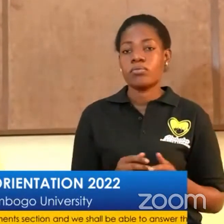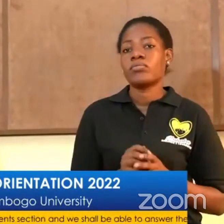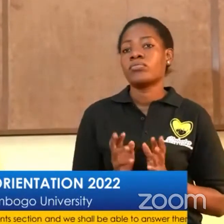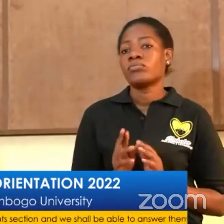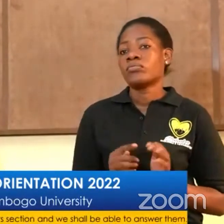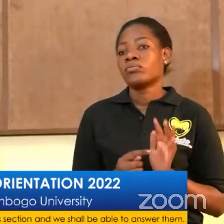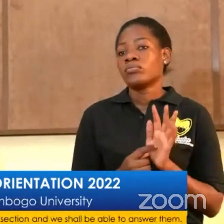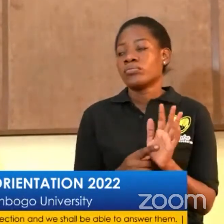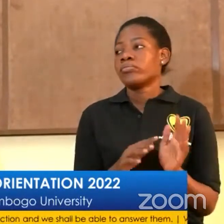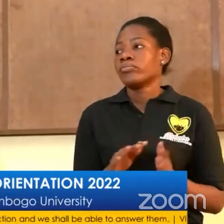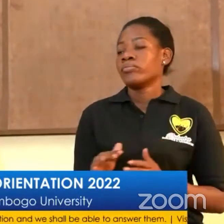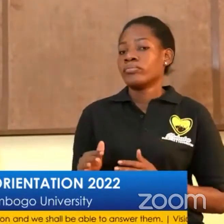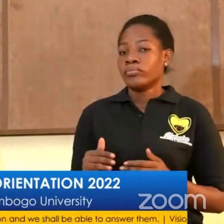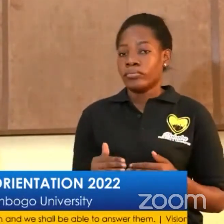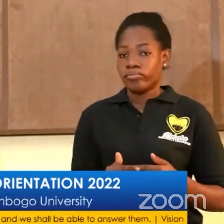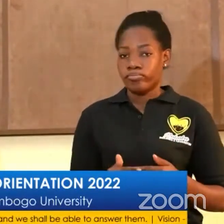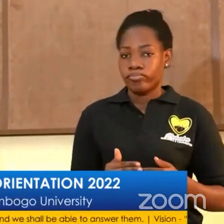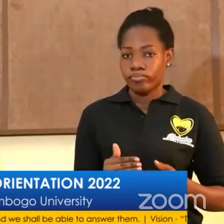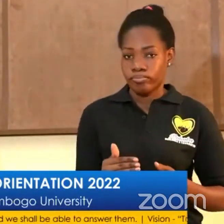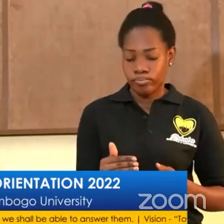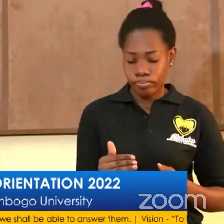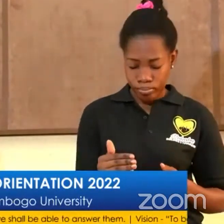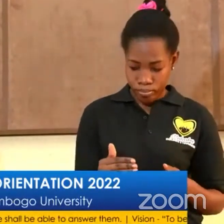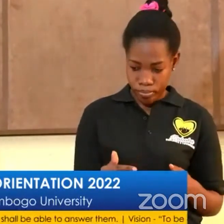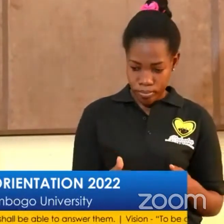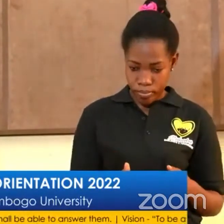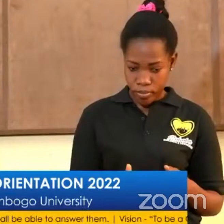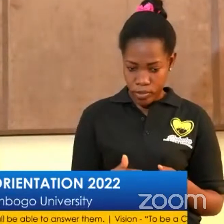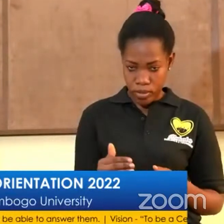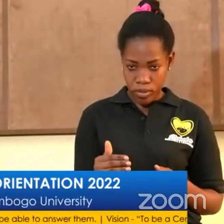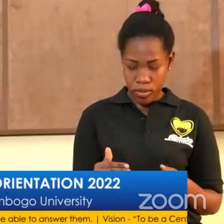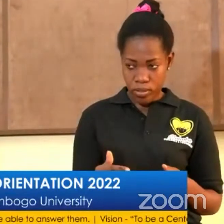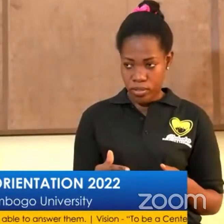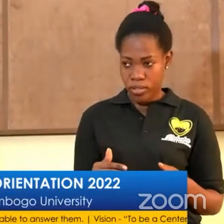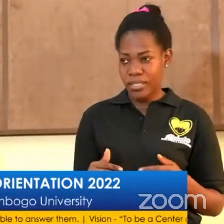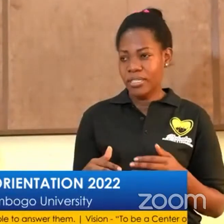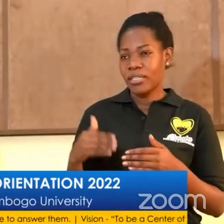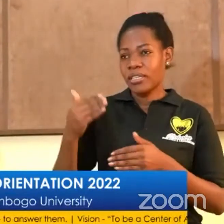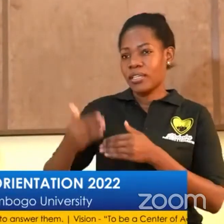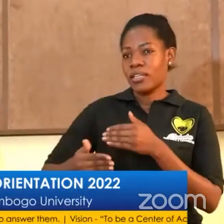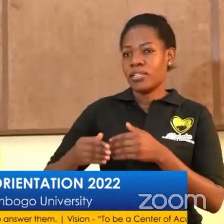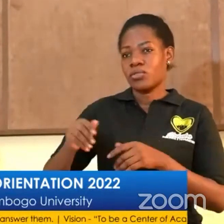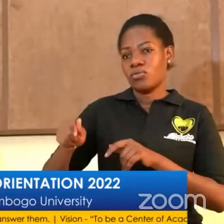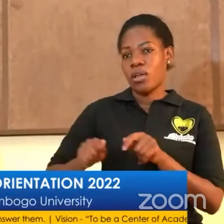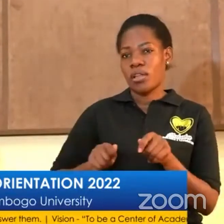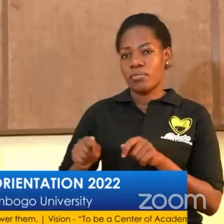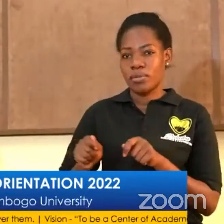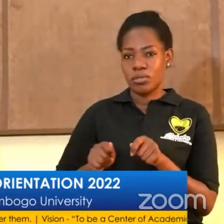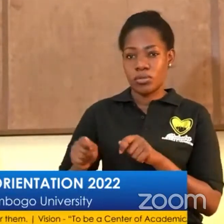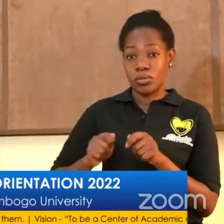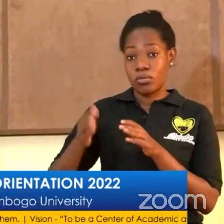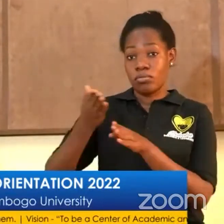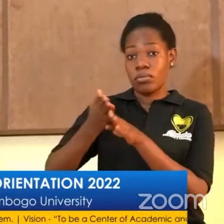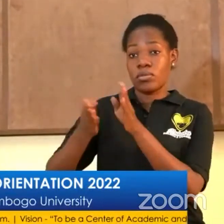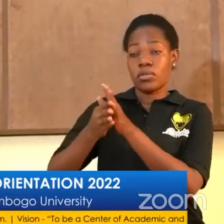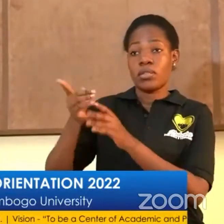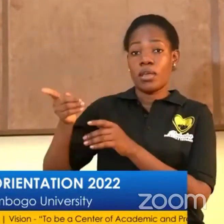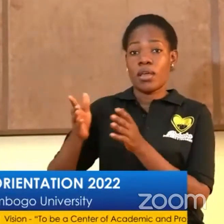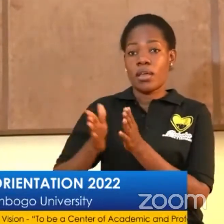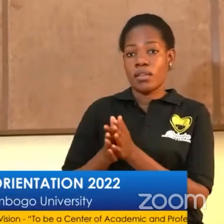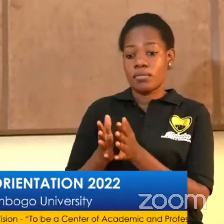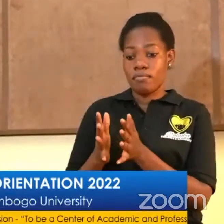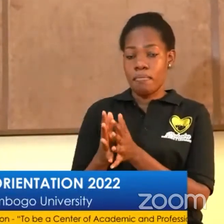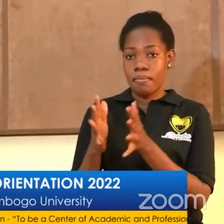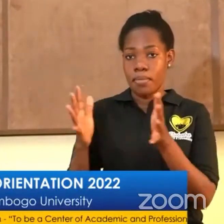Going forward, at the next to the administration building and the main hall, that's